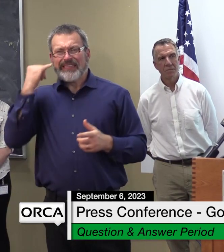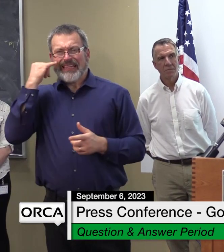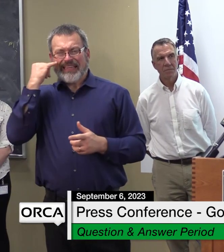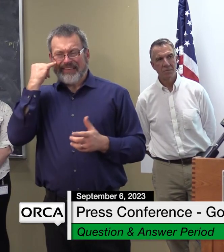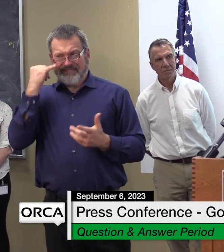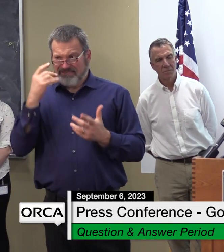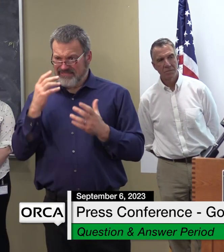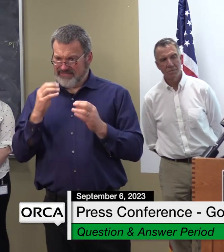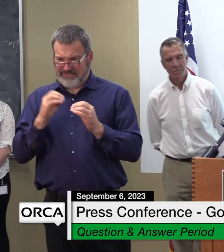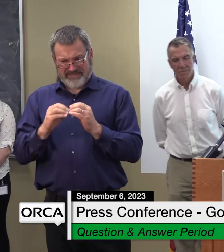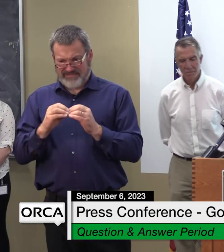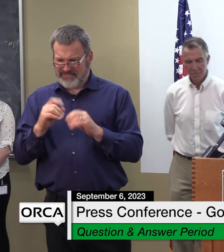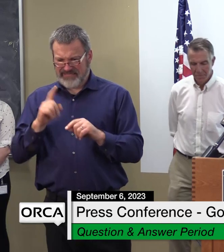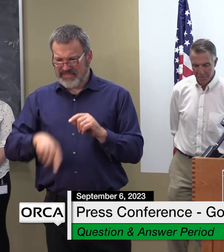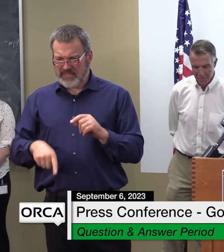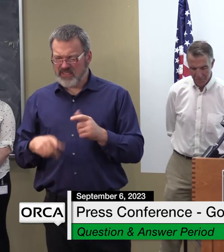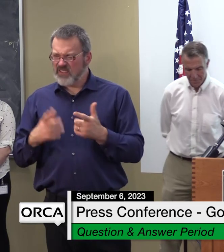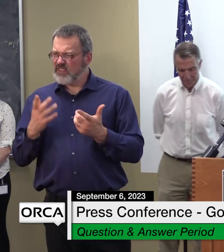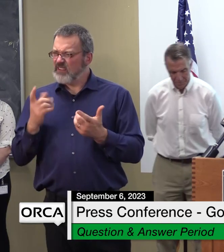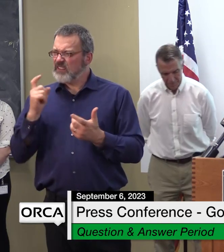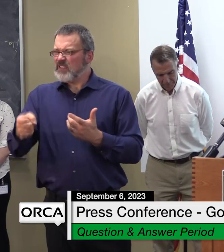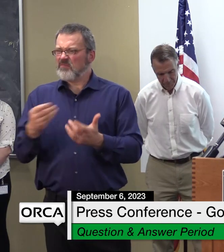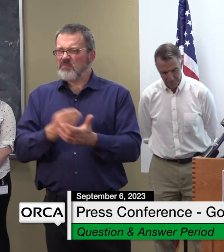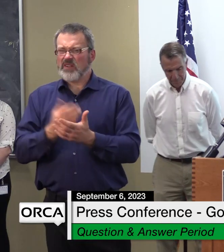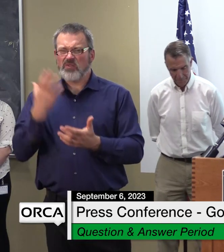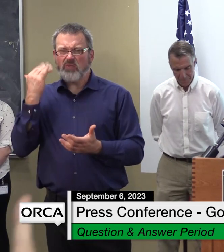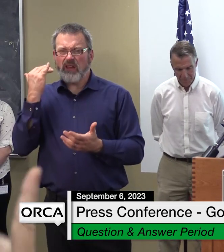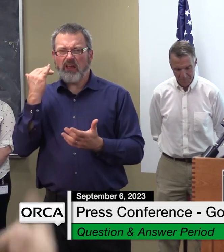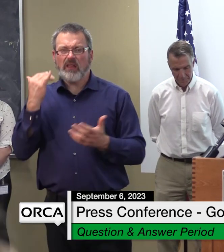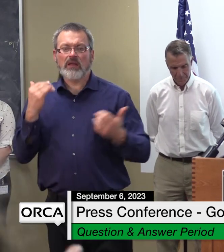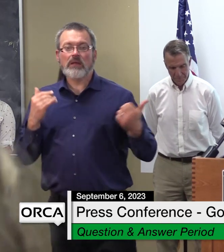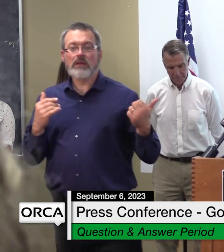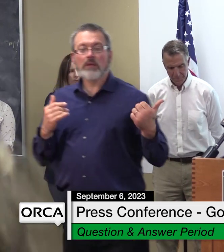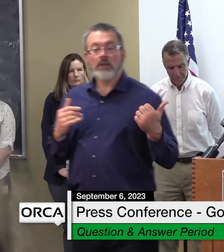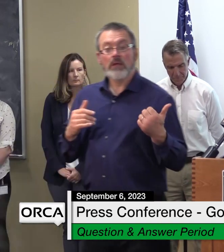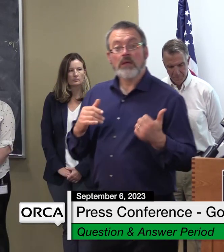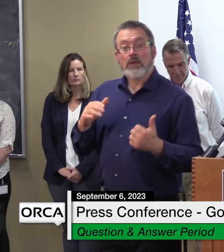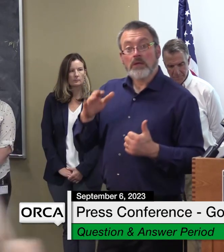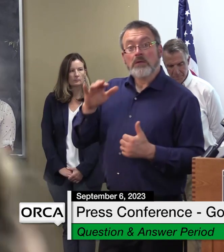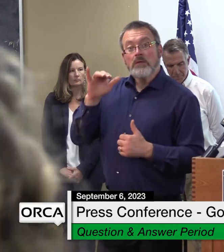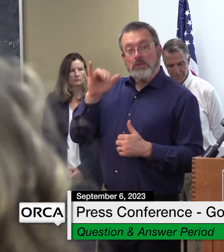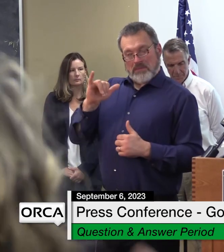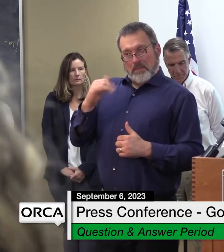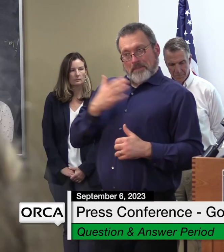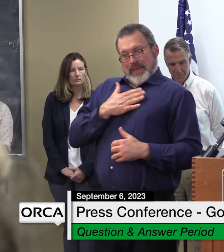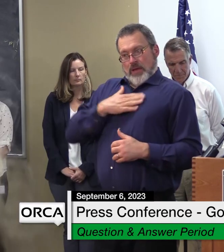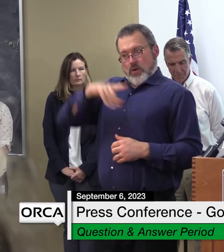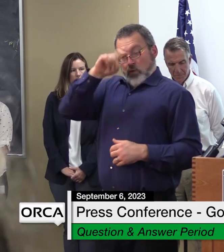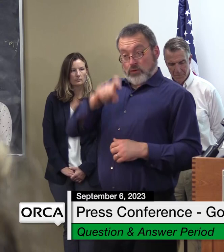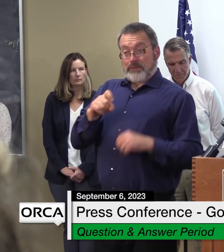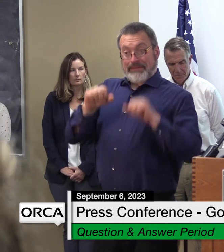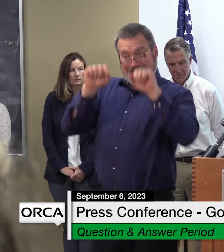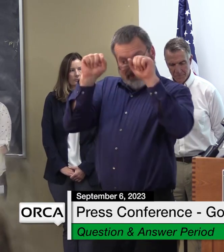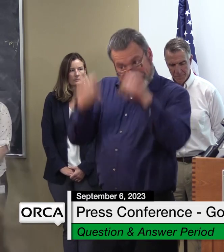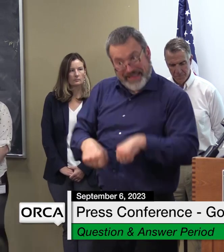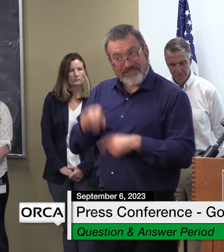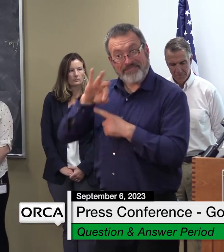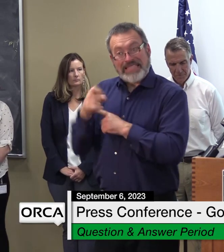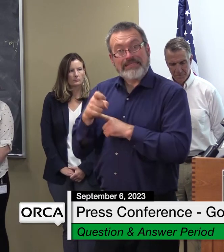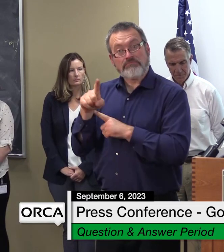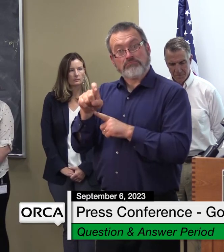The determination is it repairable or not? And that's where we run into difficulty, where it was condemned,